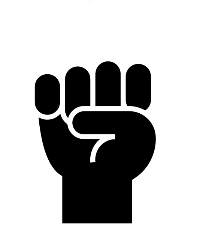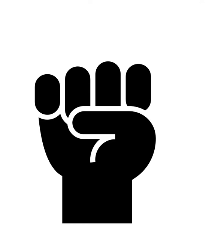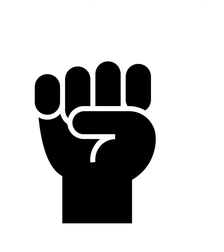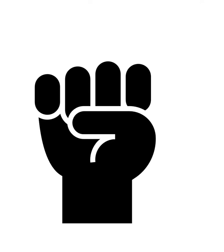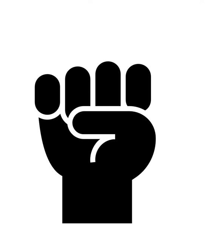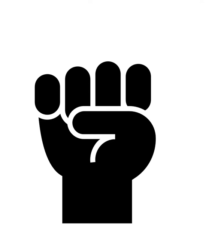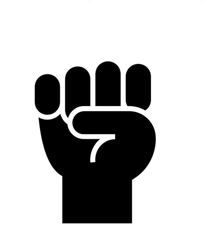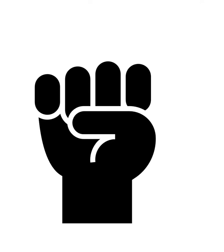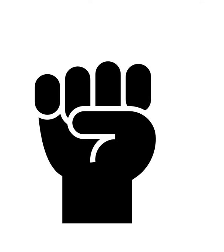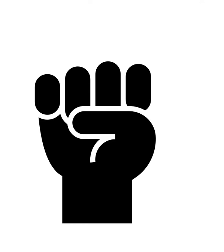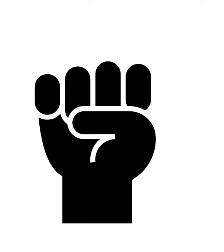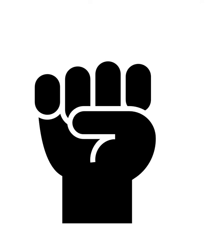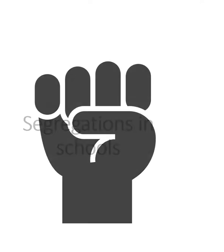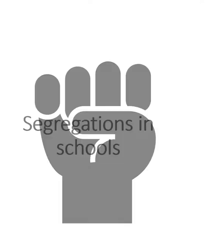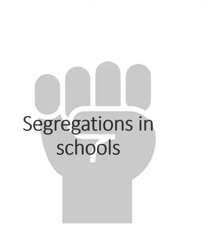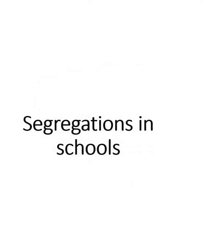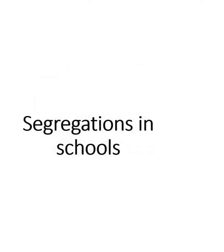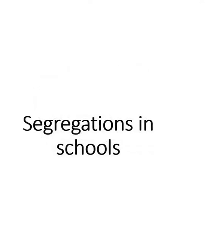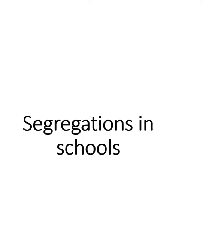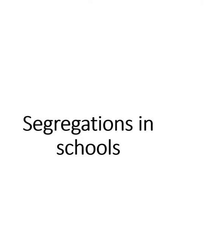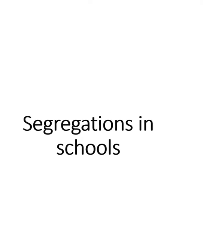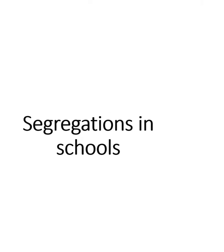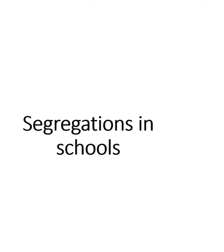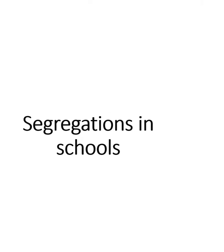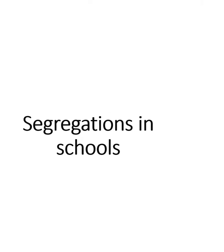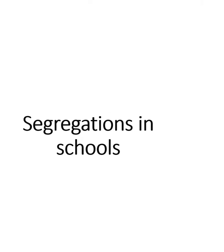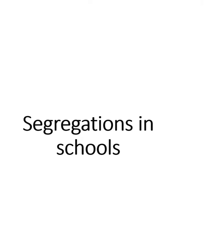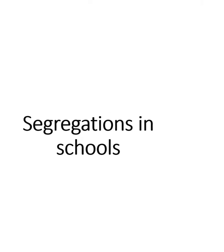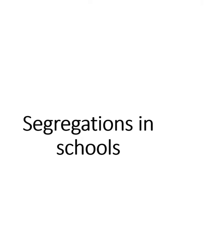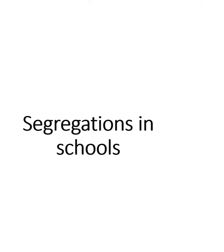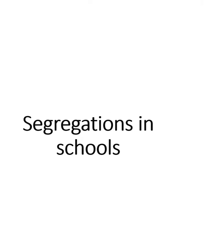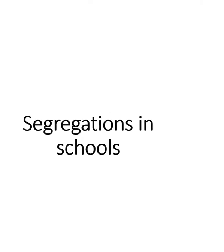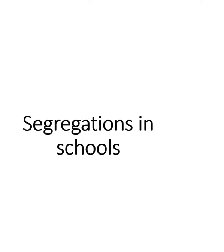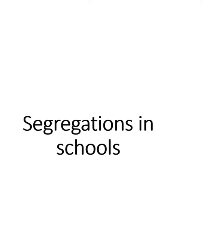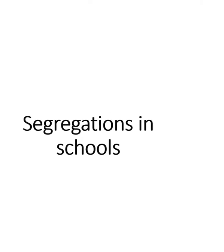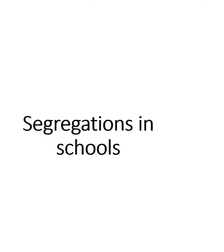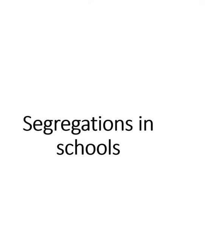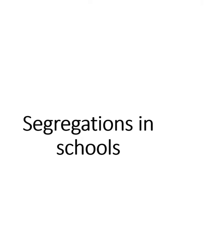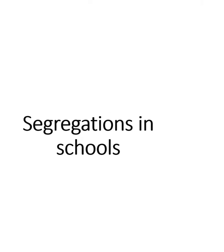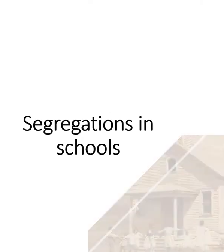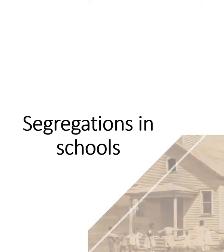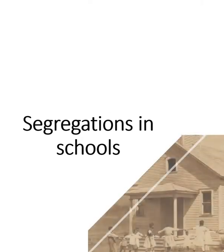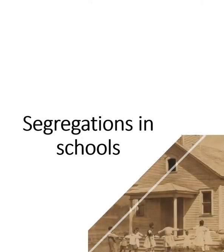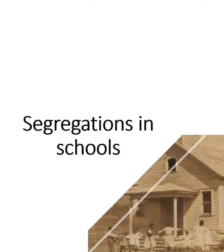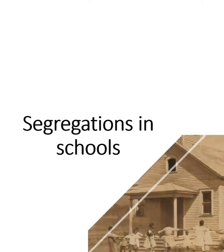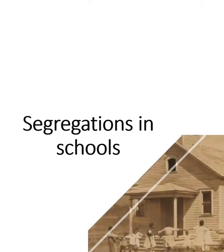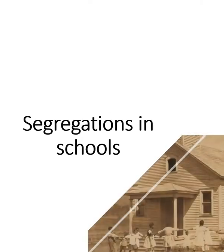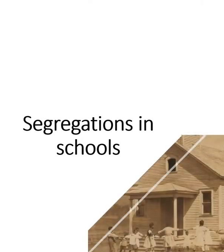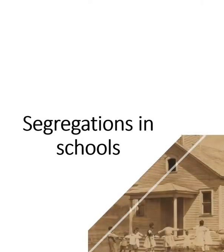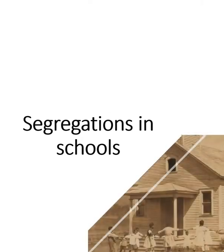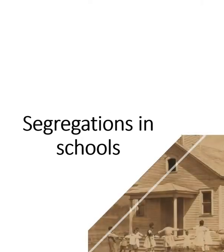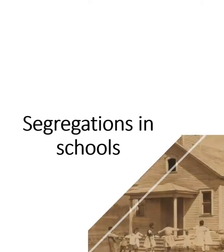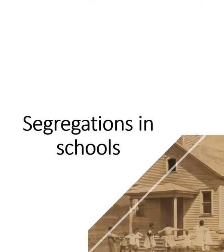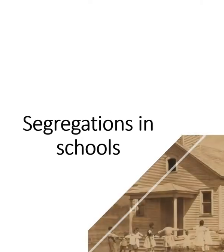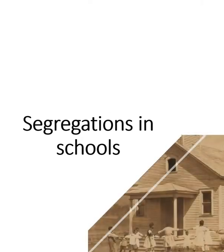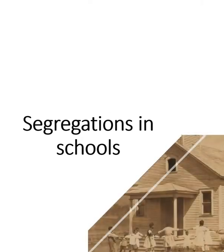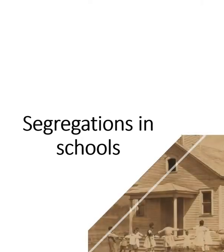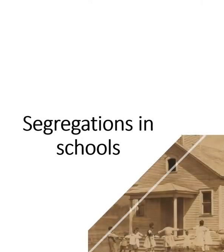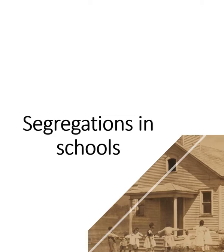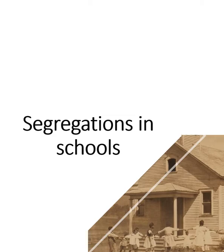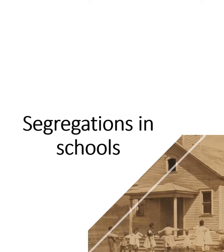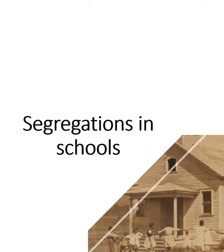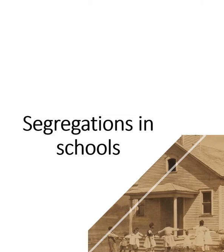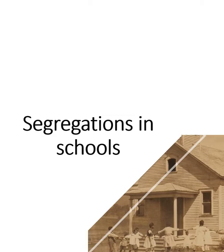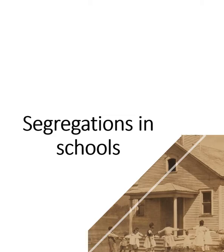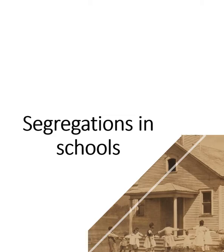schools. Schools were segregated back then. Students of color had smaller schools that had little money to keep up with